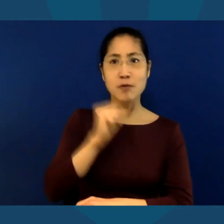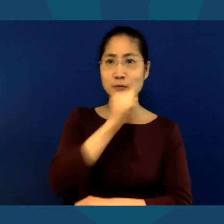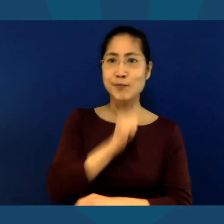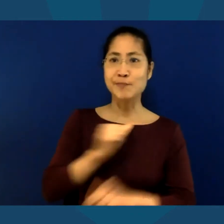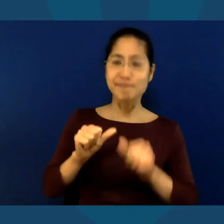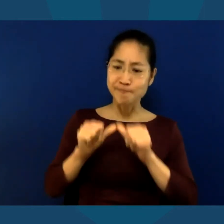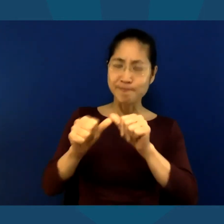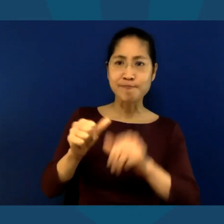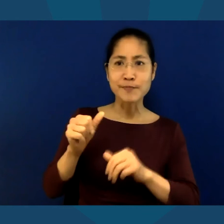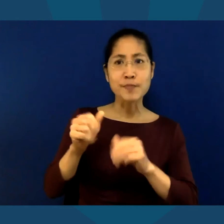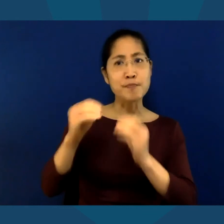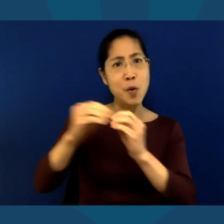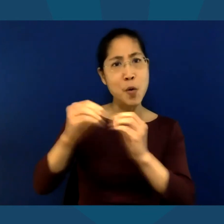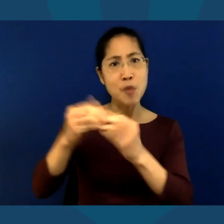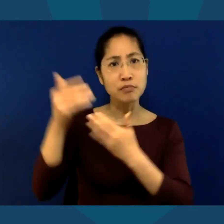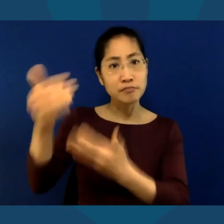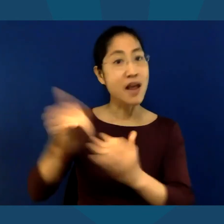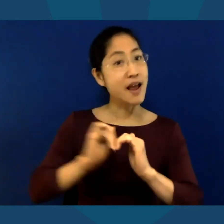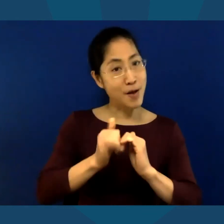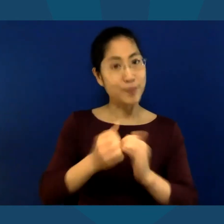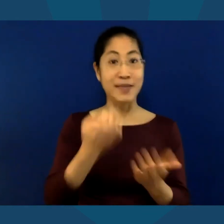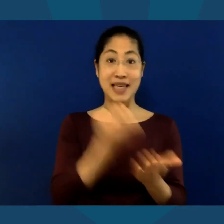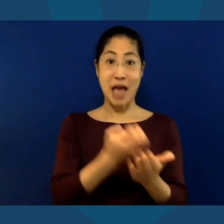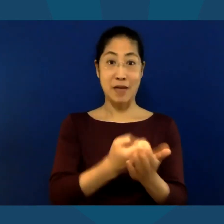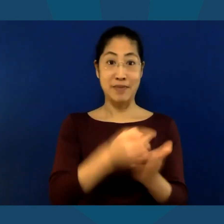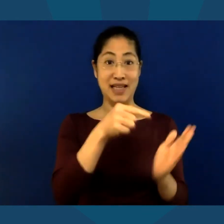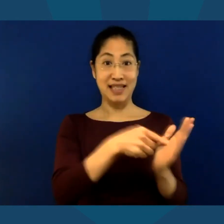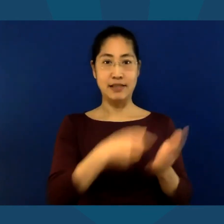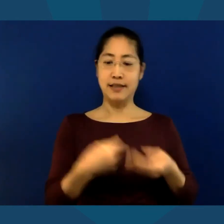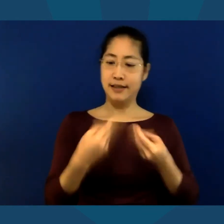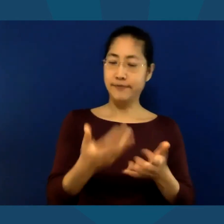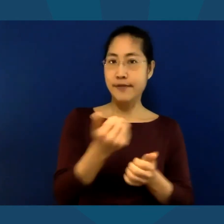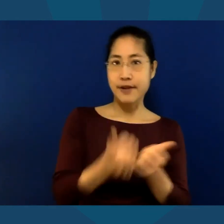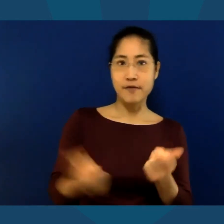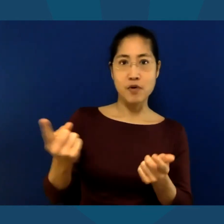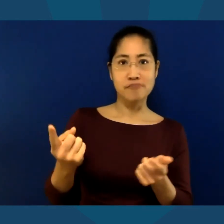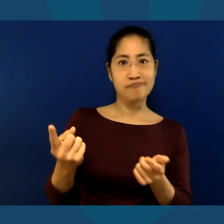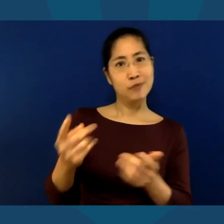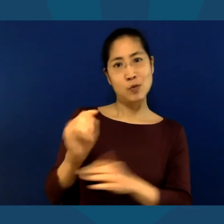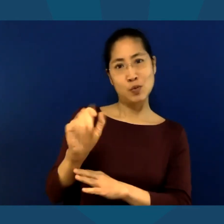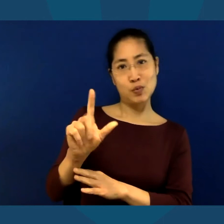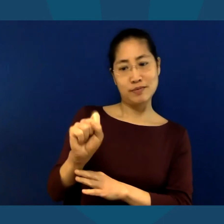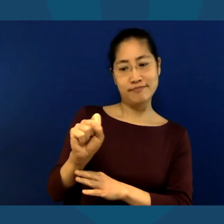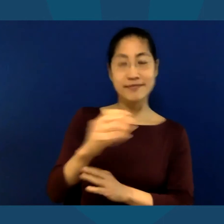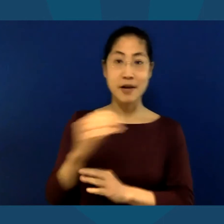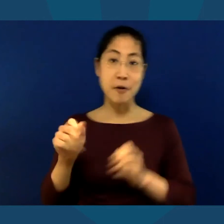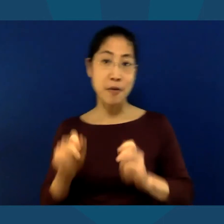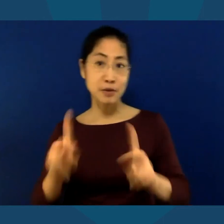Arizona with an economy that gives everyone the tools and opportunity to